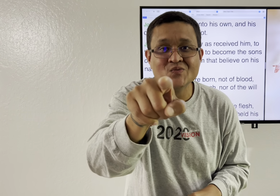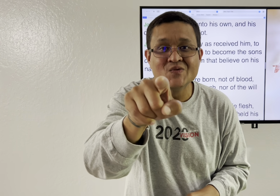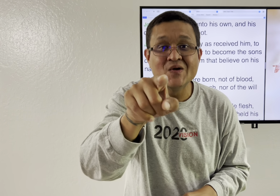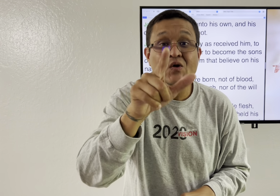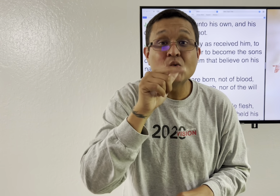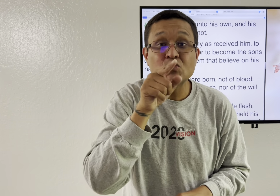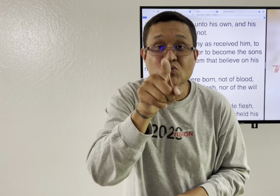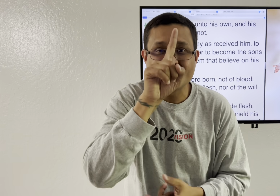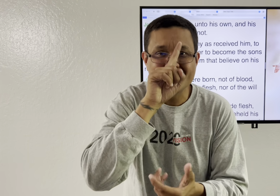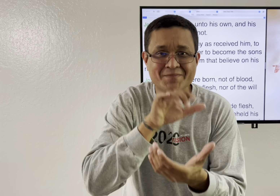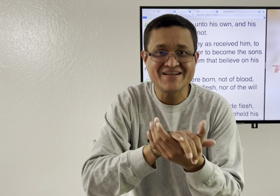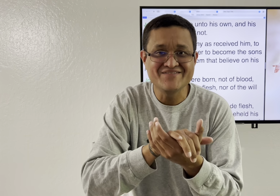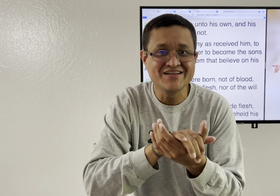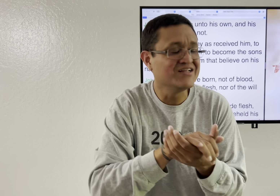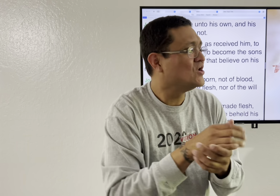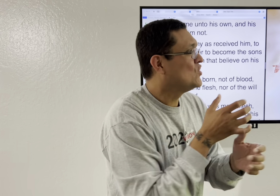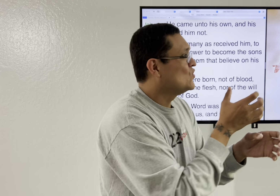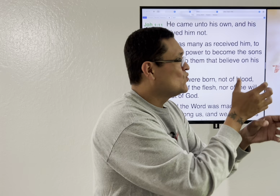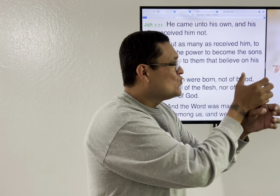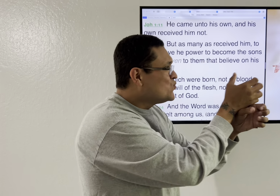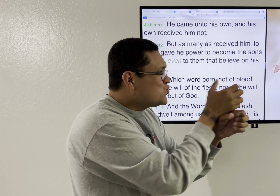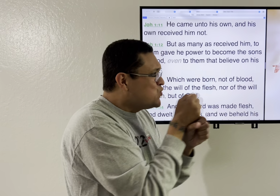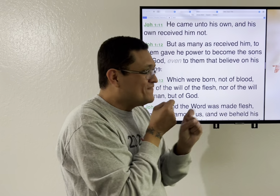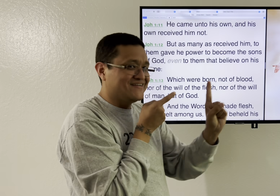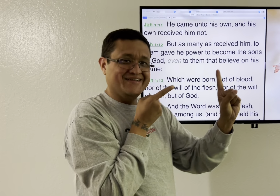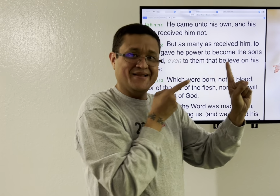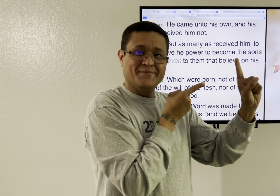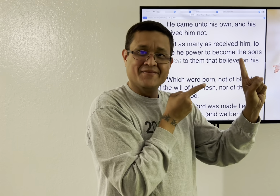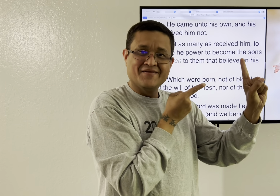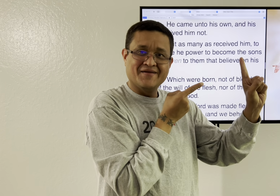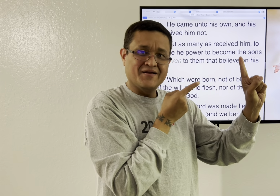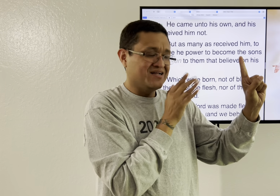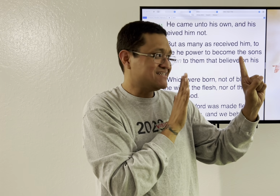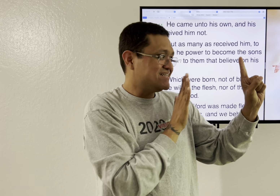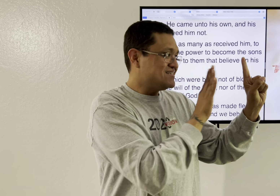yes, that's you who believe and received him.